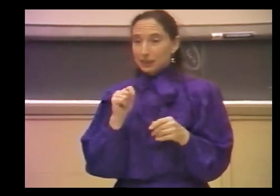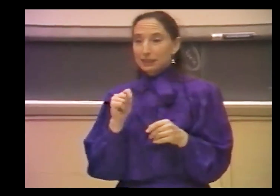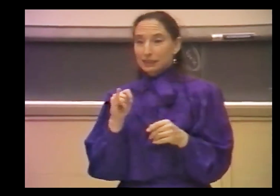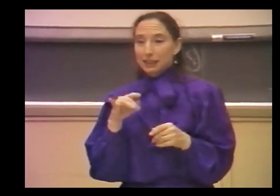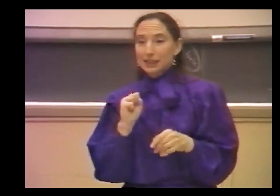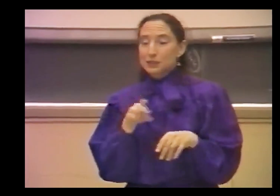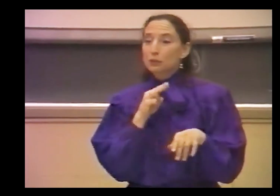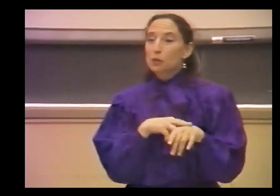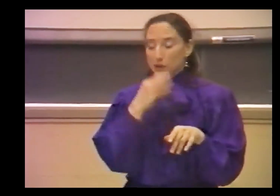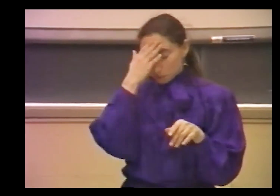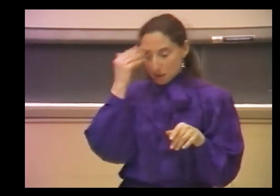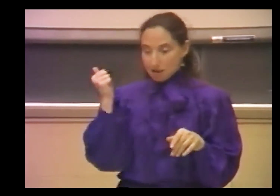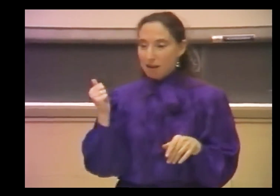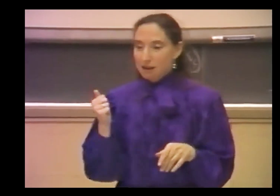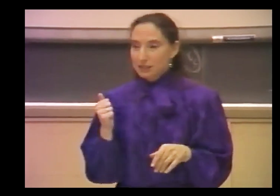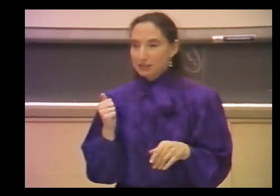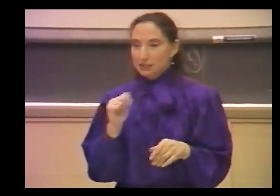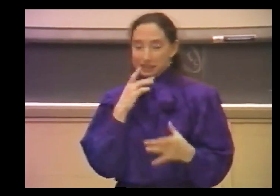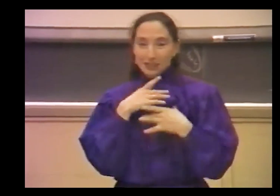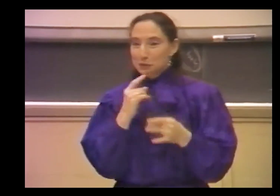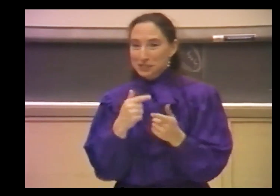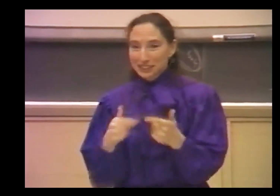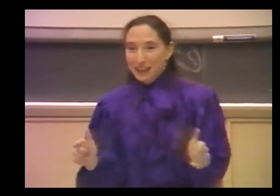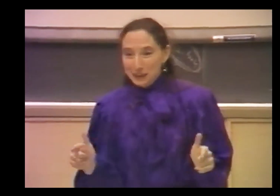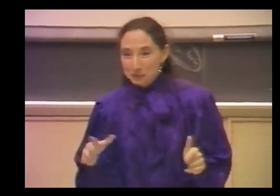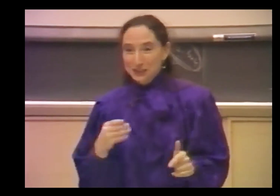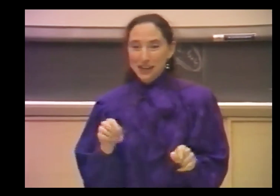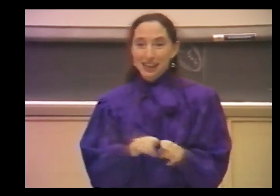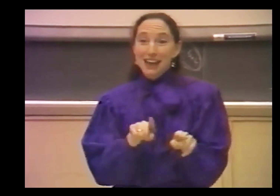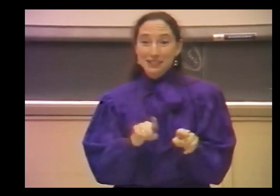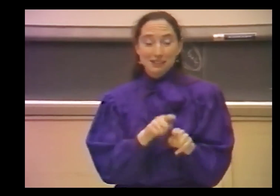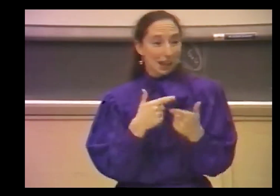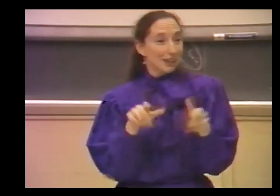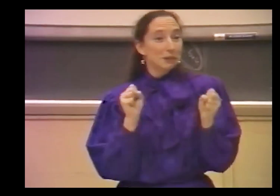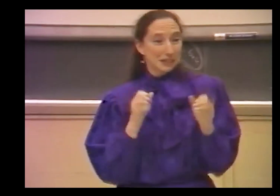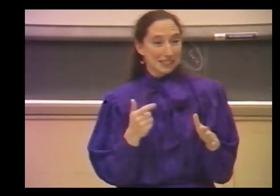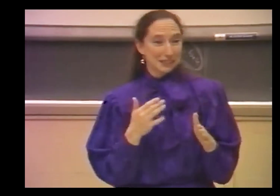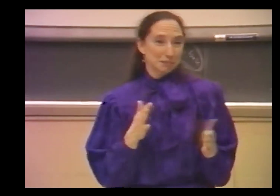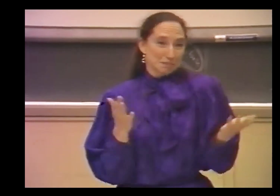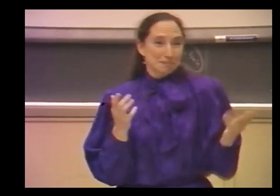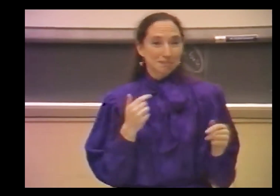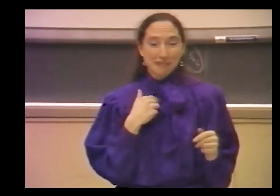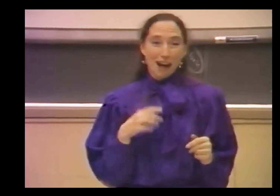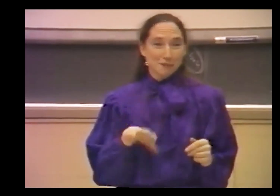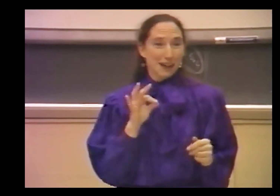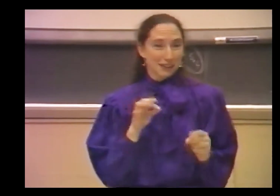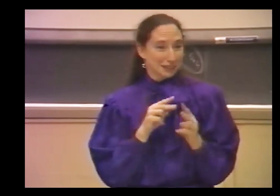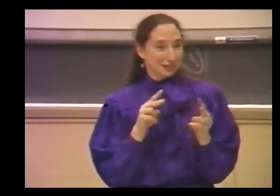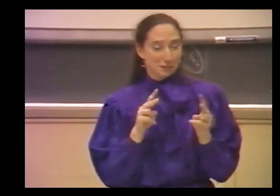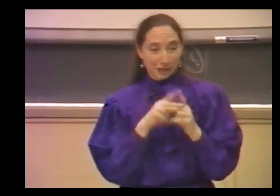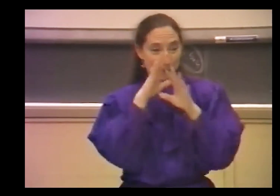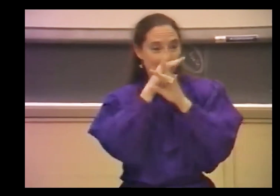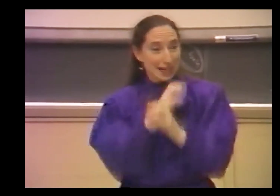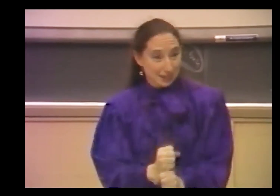it is, of course, because it's an interesting language, and as a linguist, I find it very